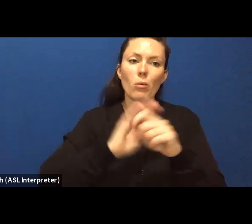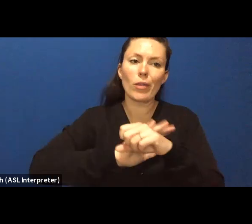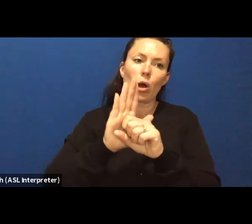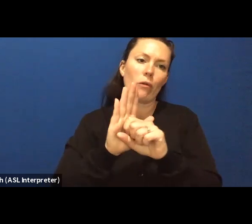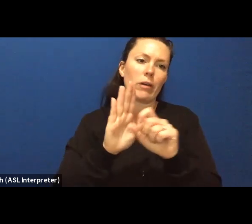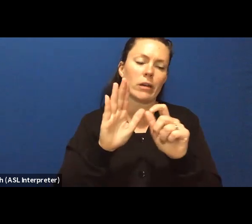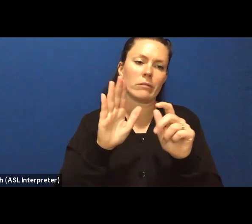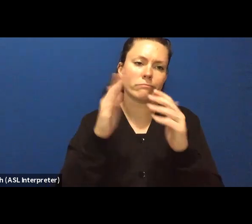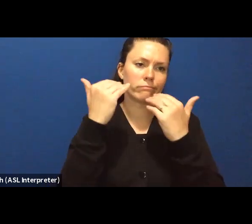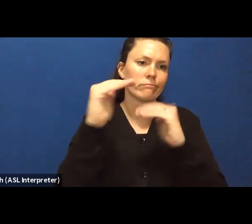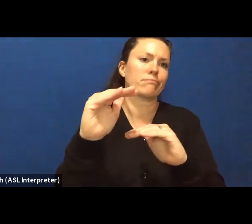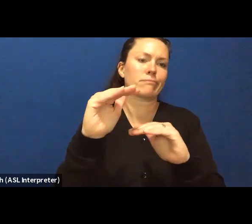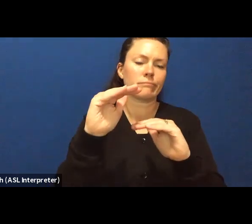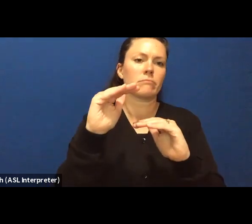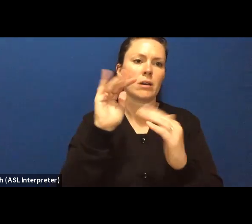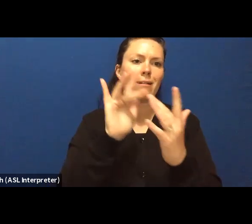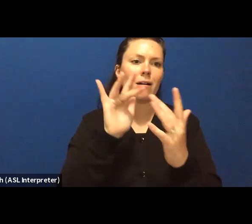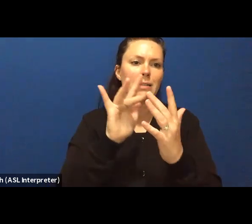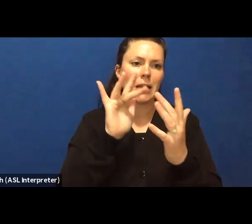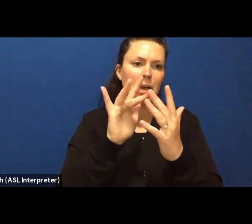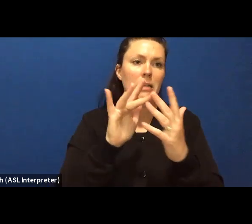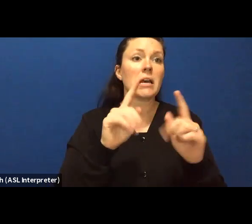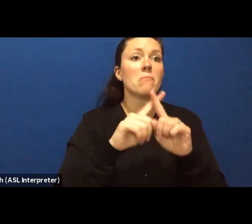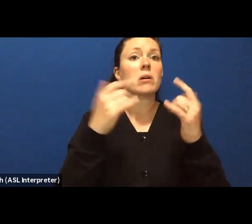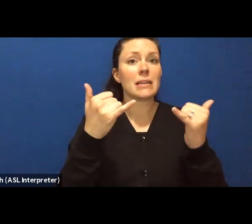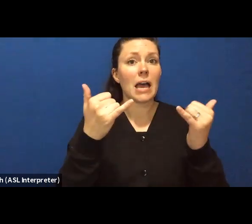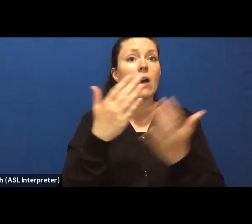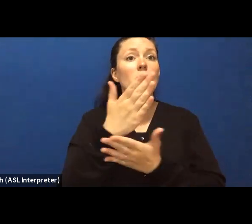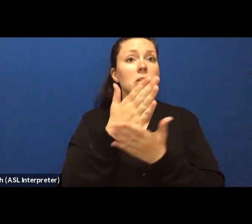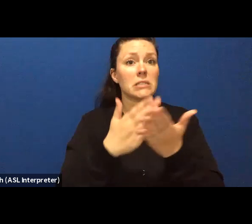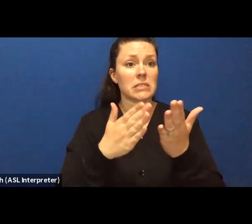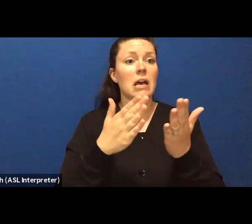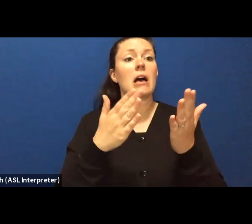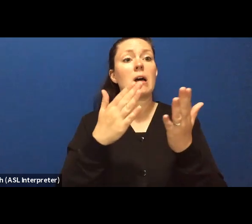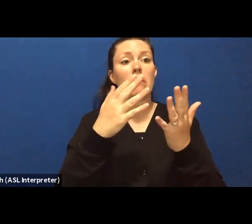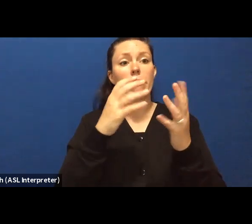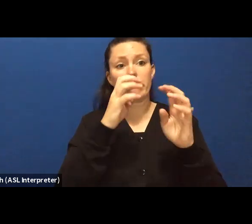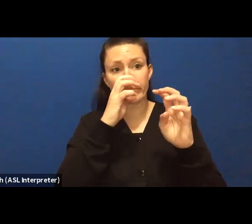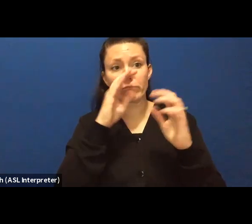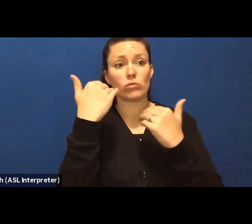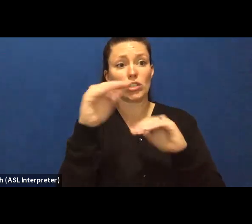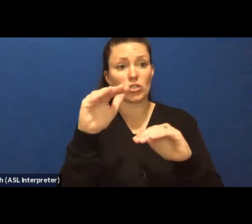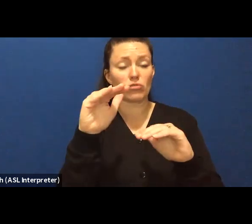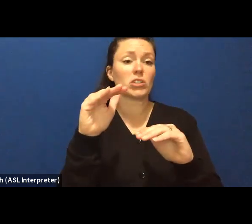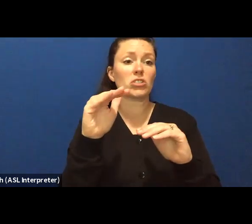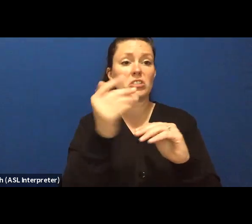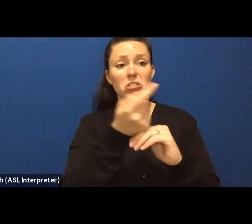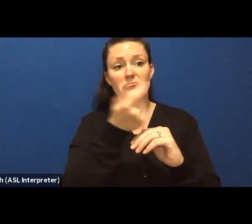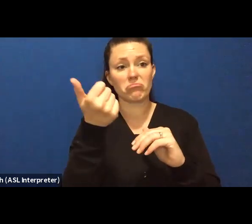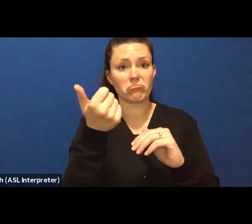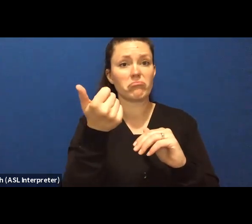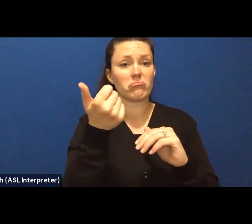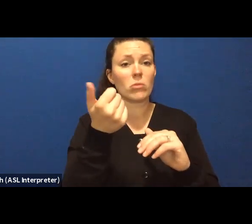to that. But as some of the restrictions in the metro area are starting to open up, we're trying to